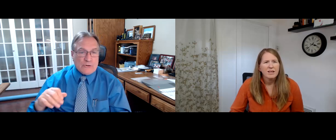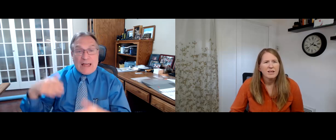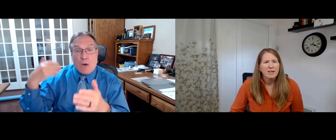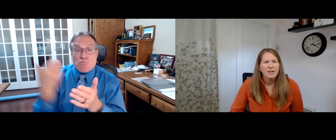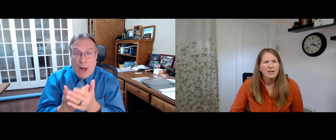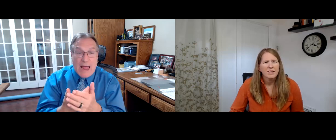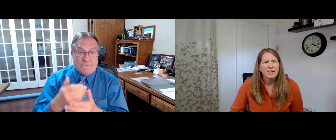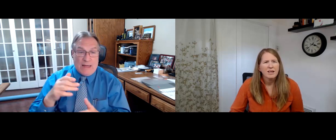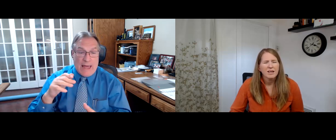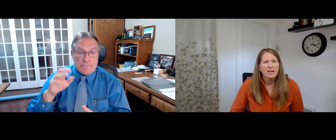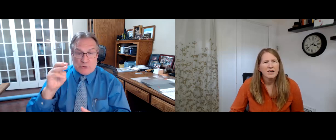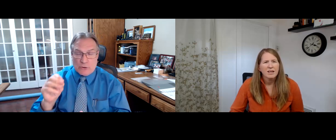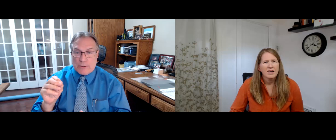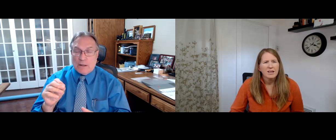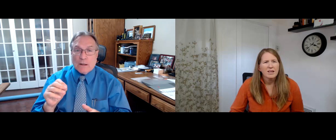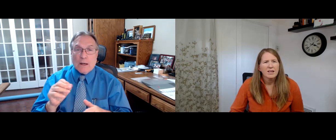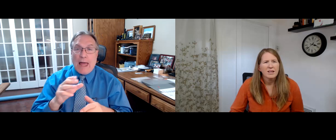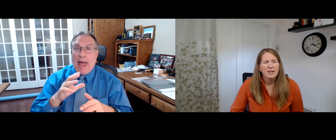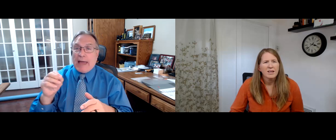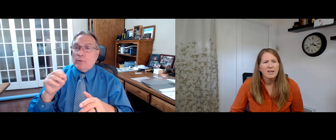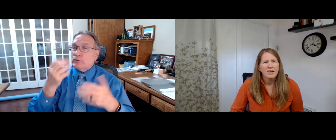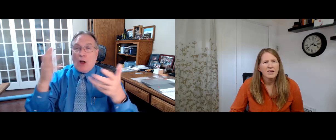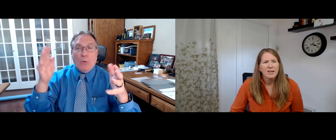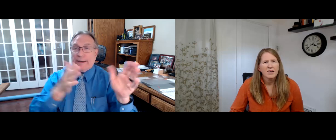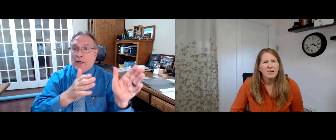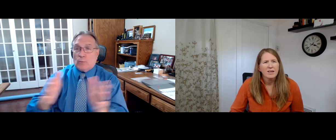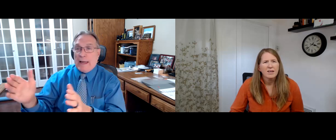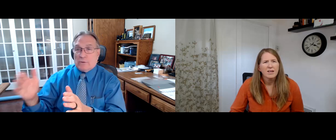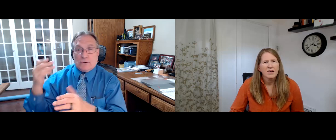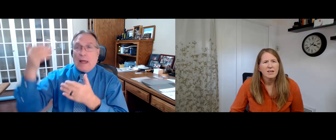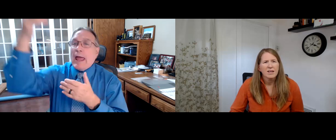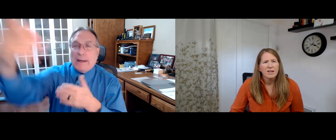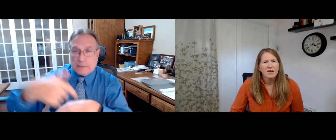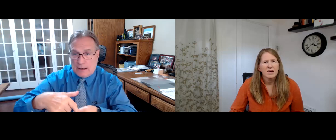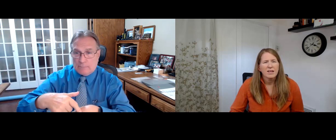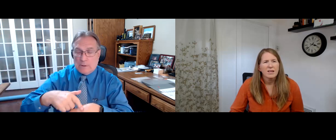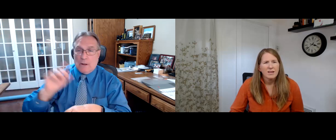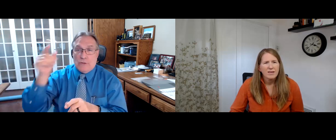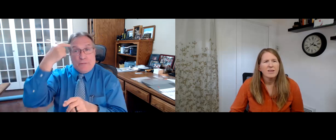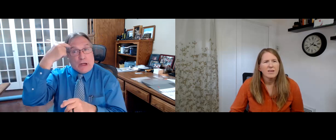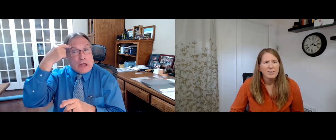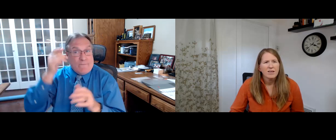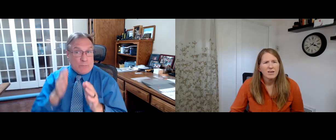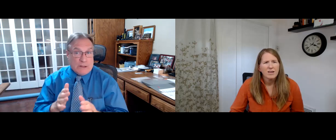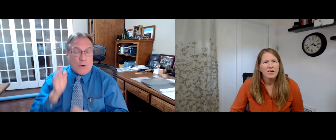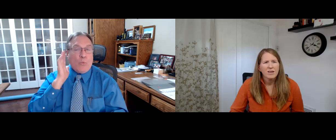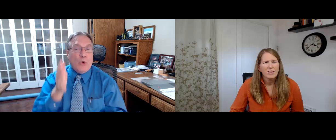they arrived at Missouri, and it was already arranged ahead of time that the government